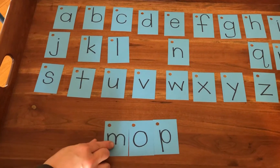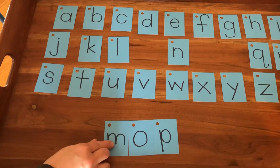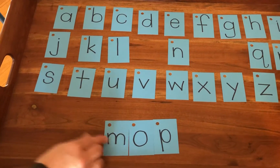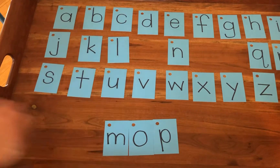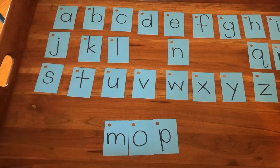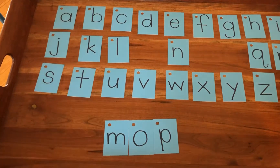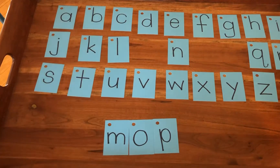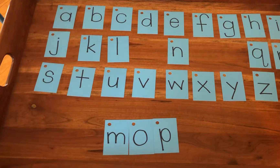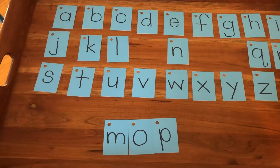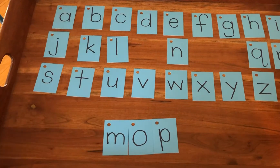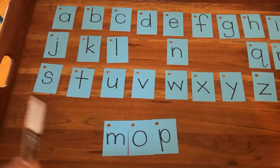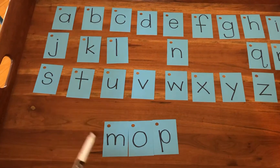Let's sound it out.